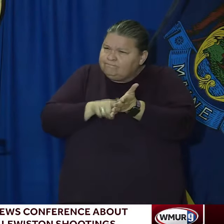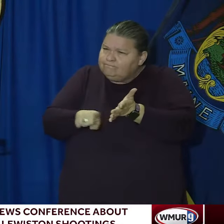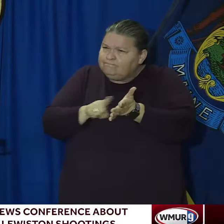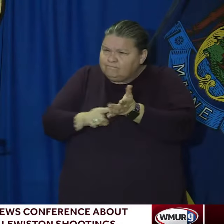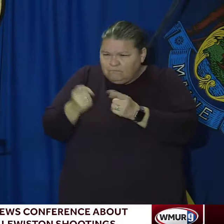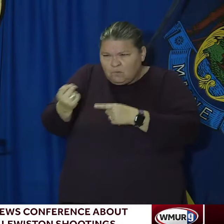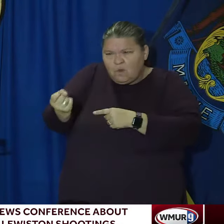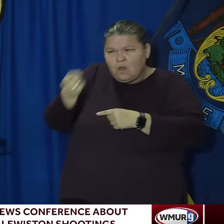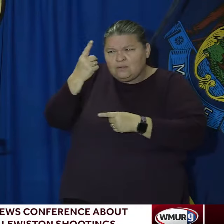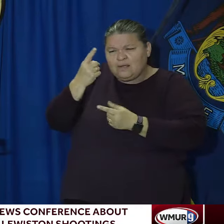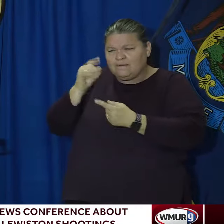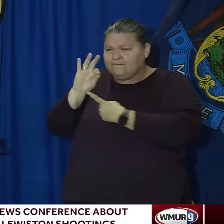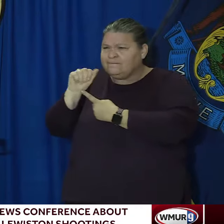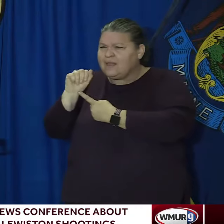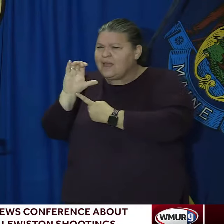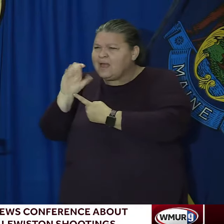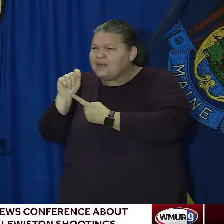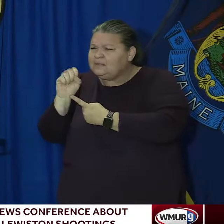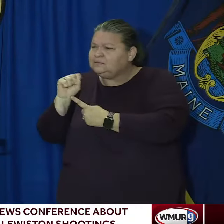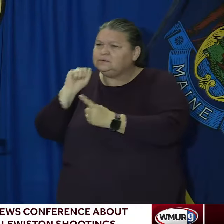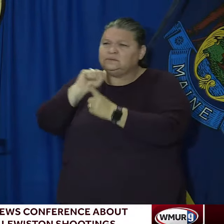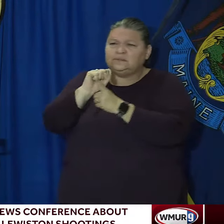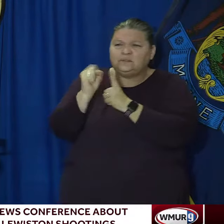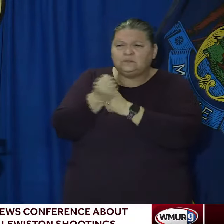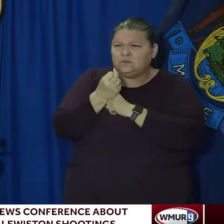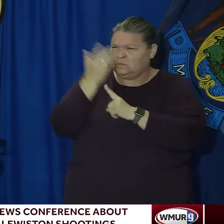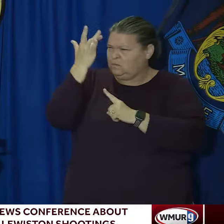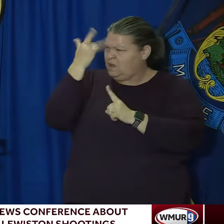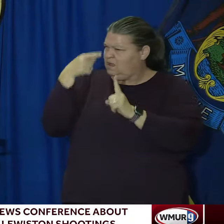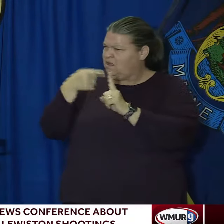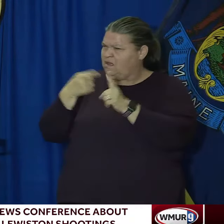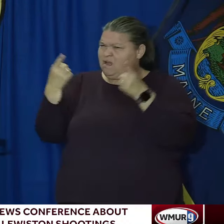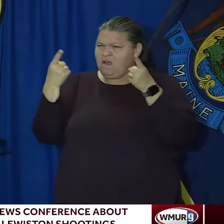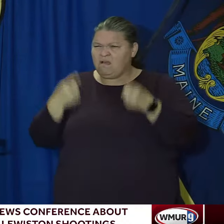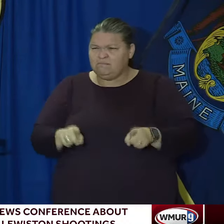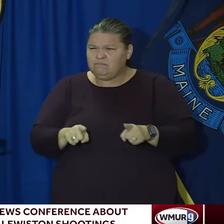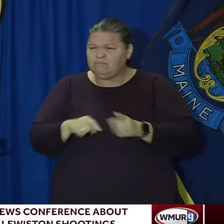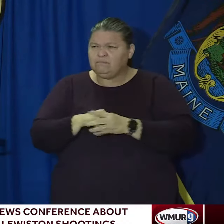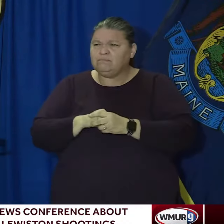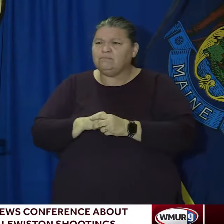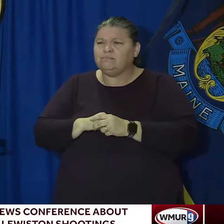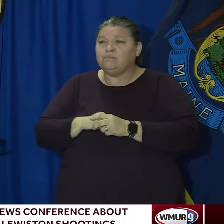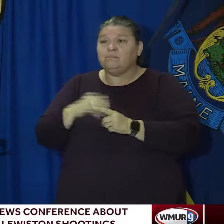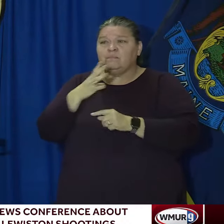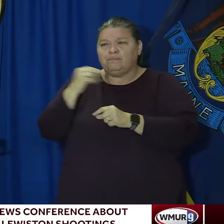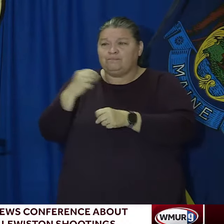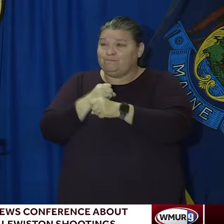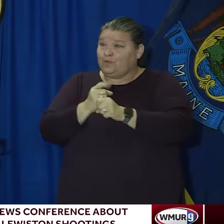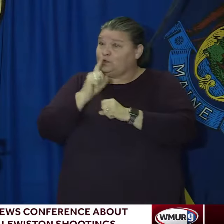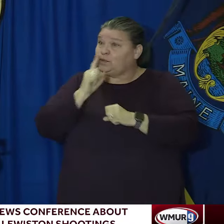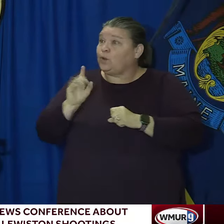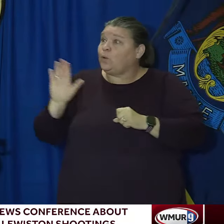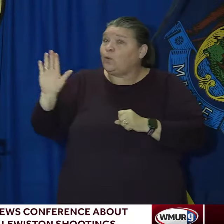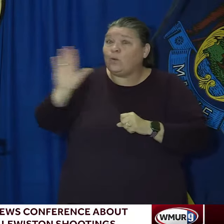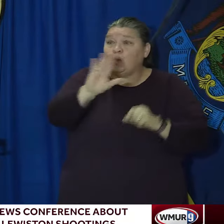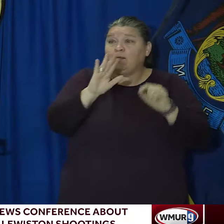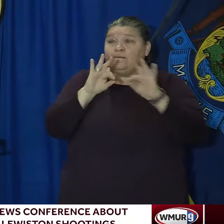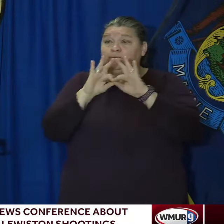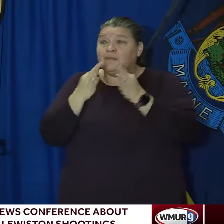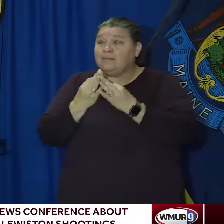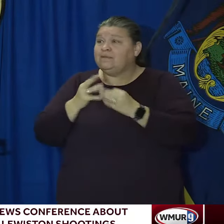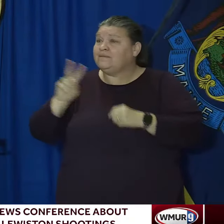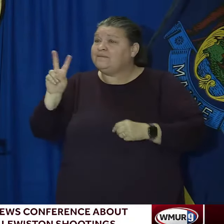circumstances that led to last week's tragedy and making sure that the families of the victims, and those who